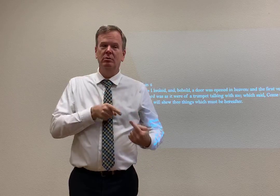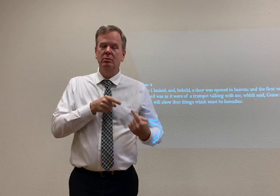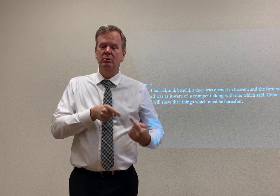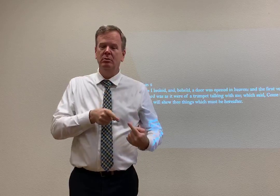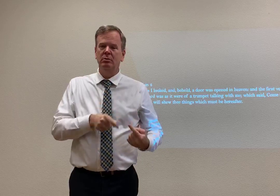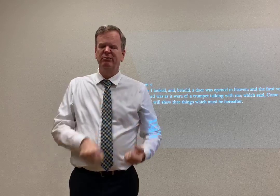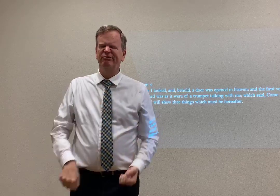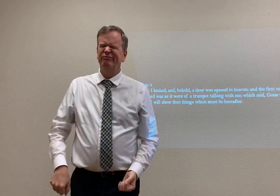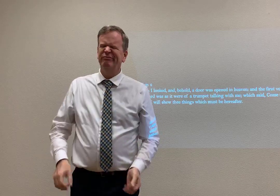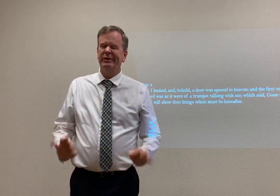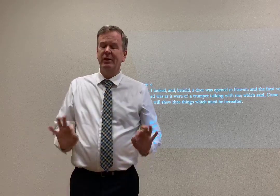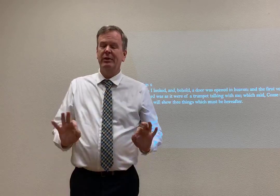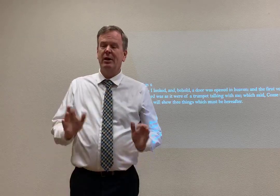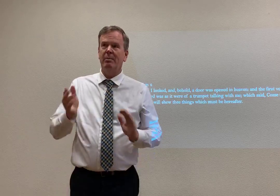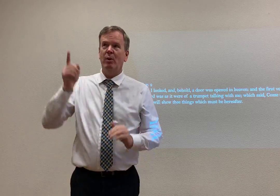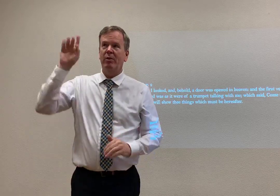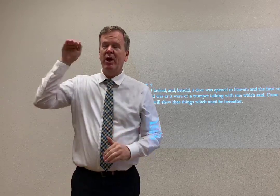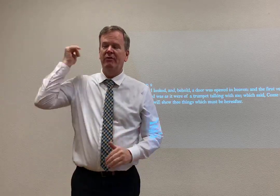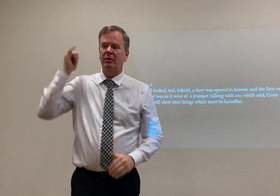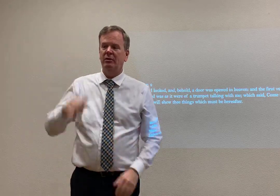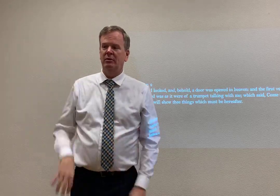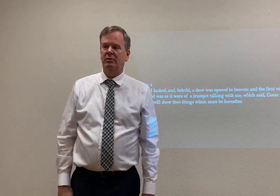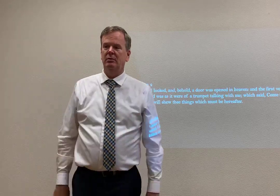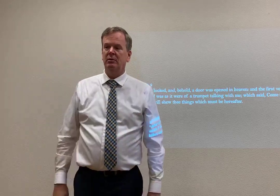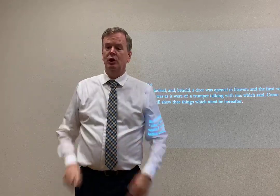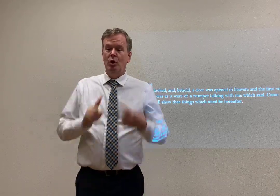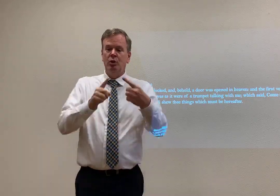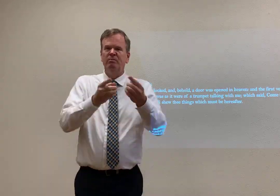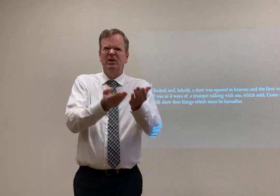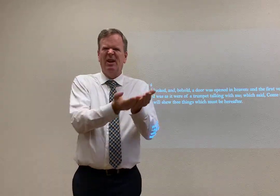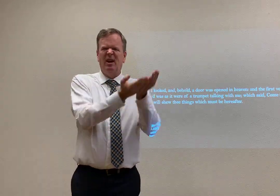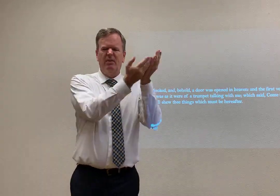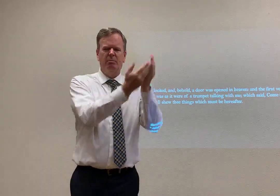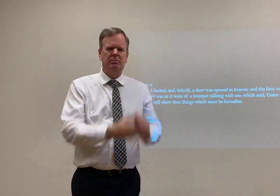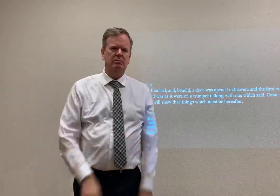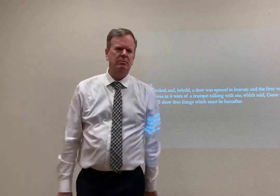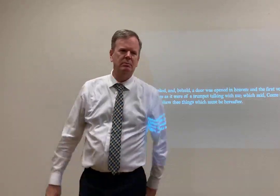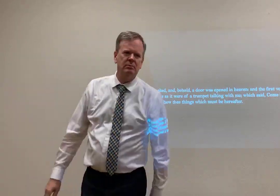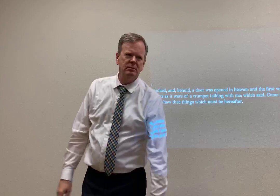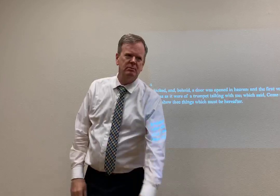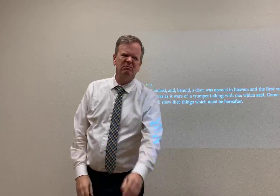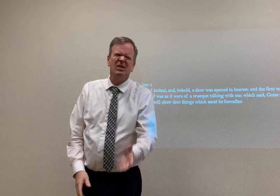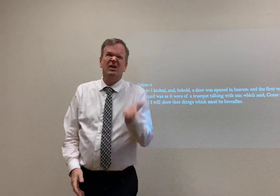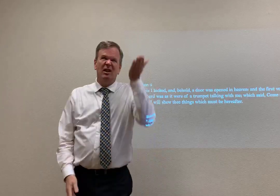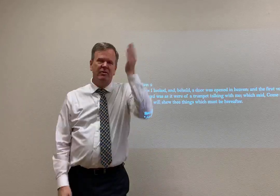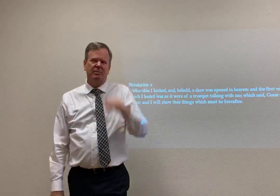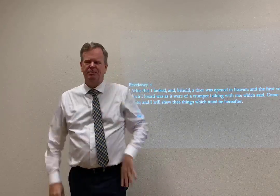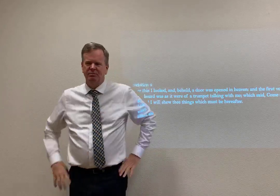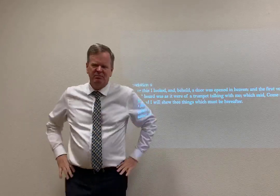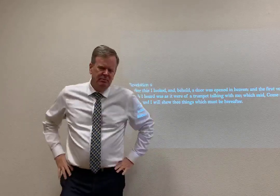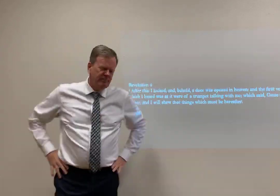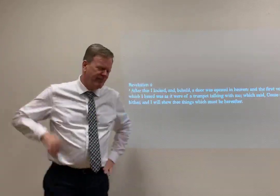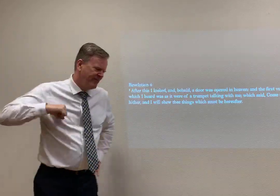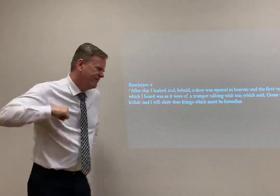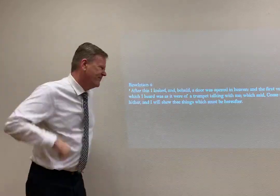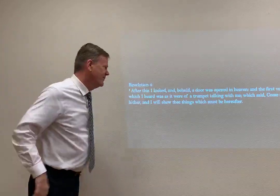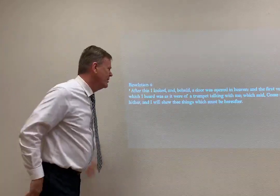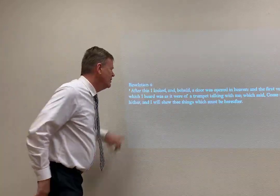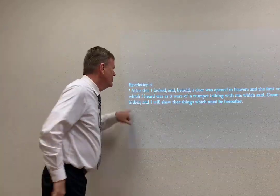your struggles are menial. They're small compared to what God has for us in heaven. So just let your problems, give your